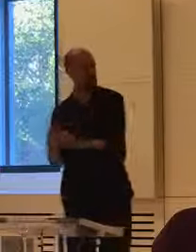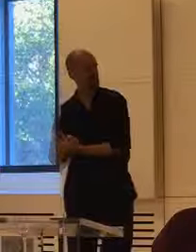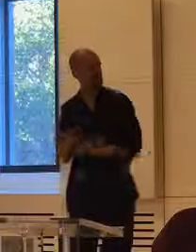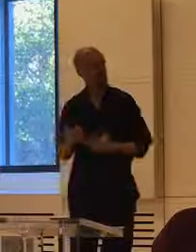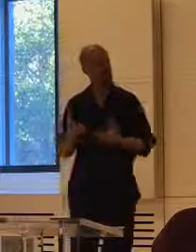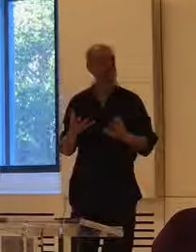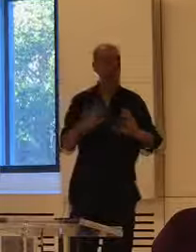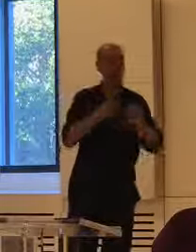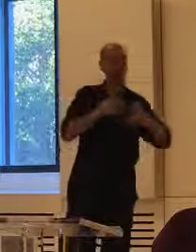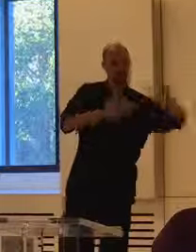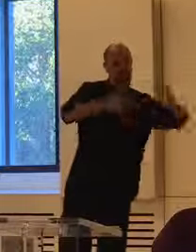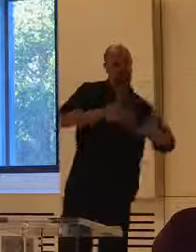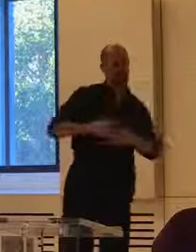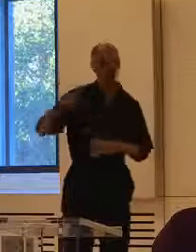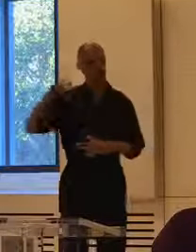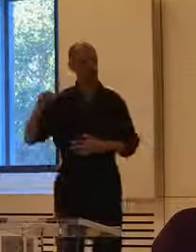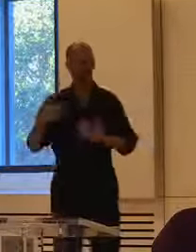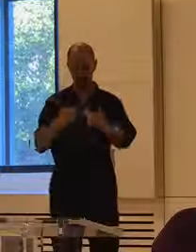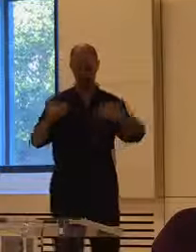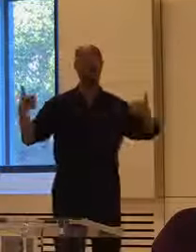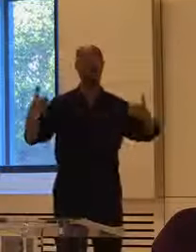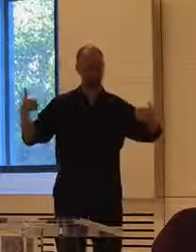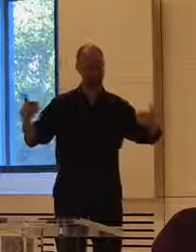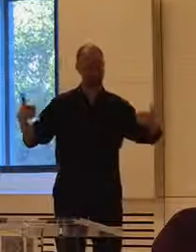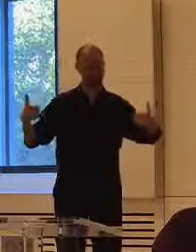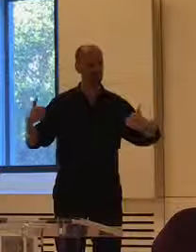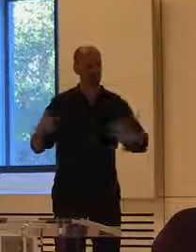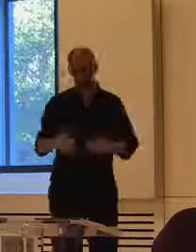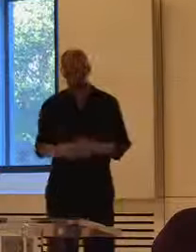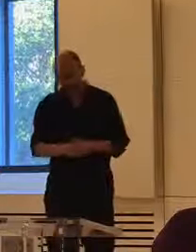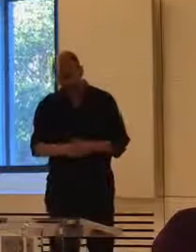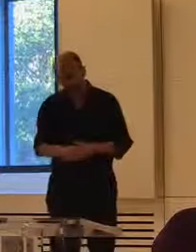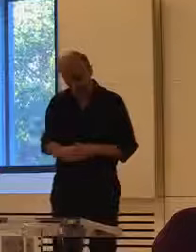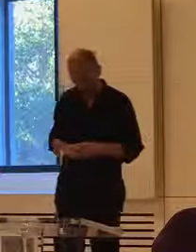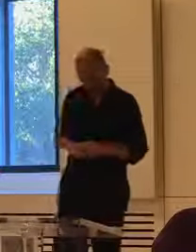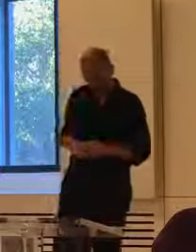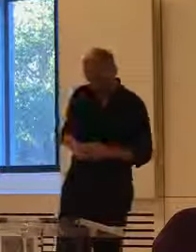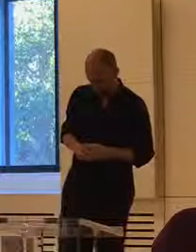it's all those other things. Signing, speaking, there seems to be a gap between